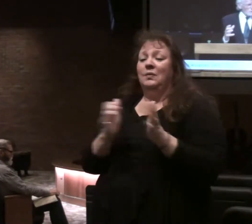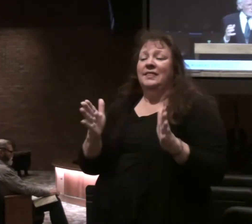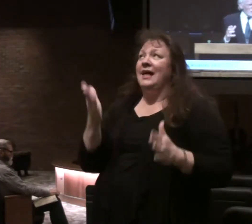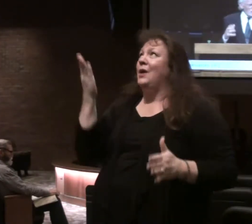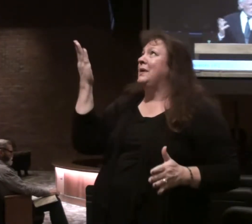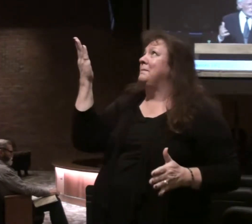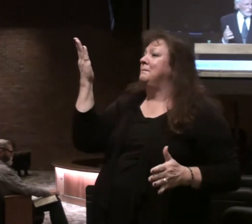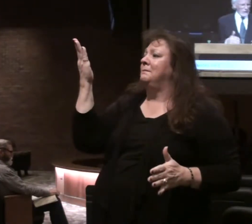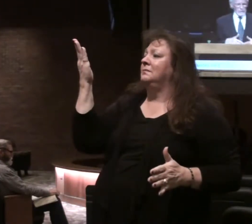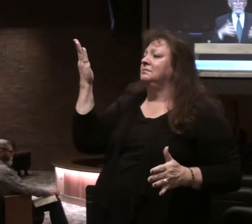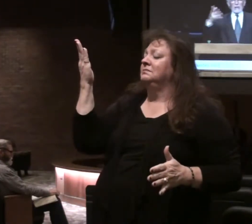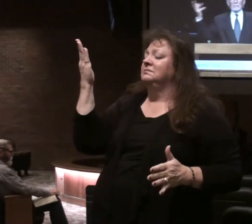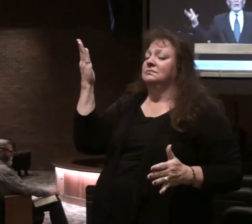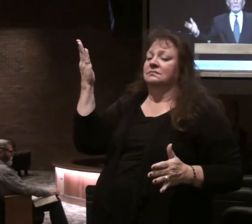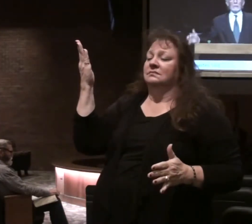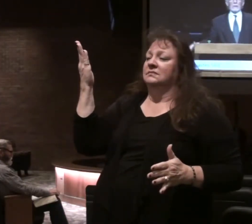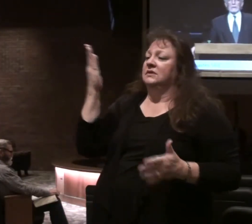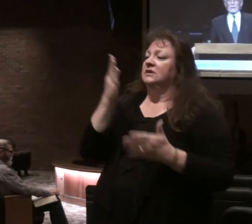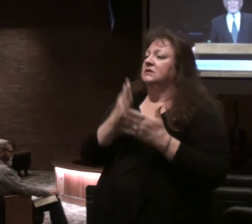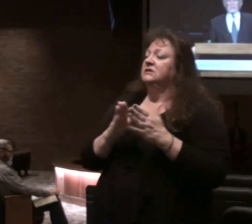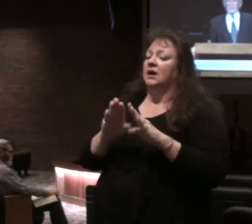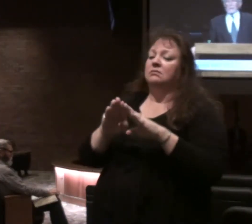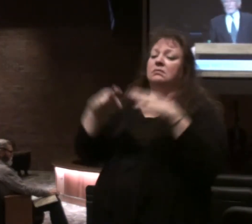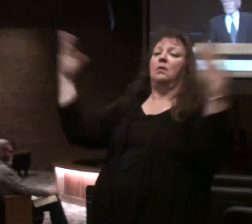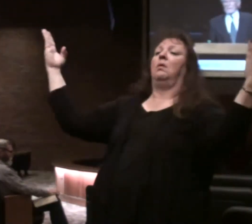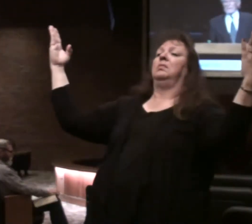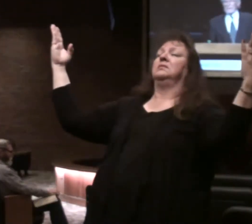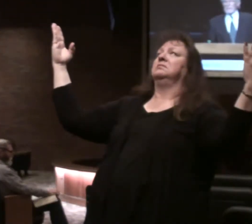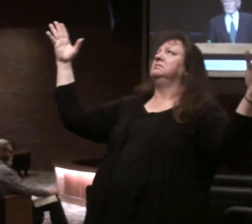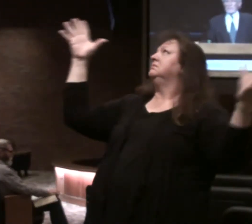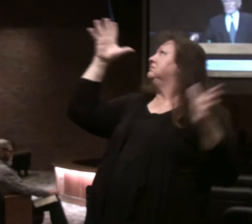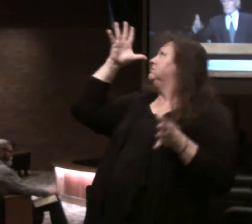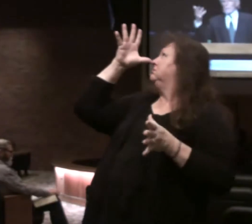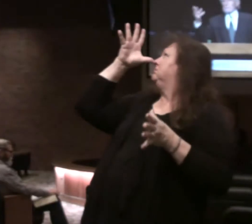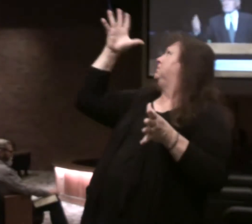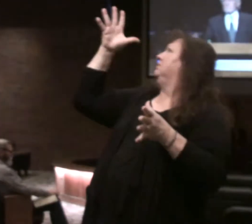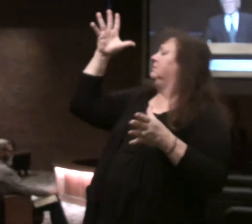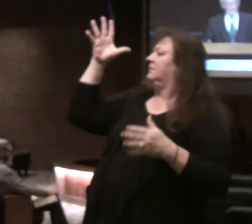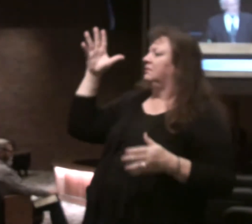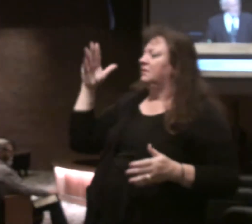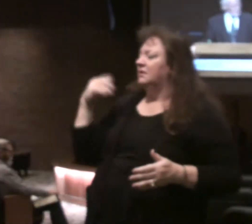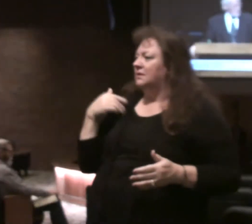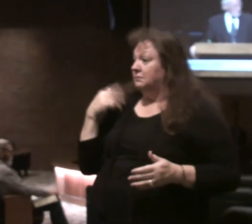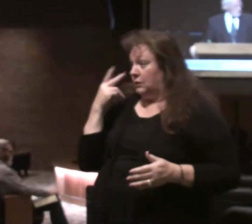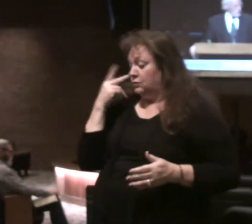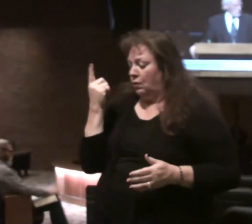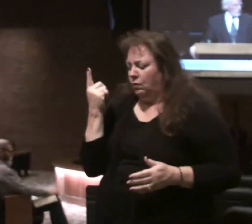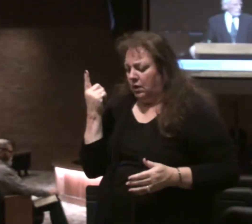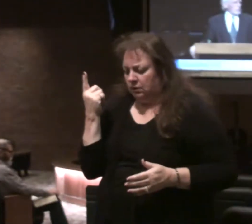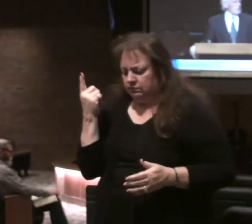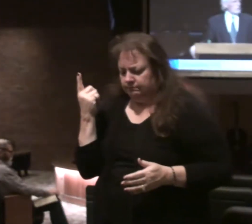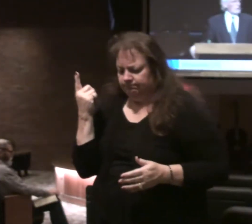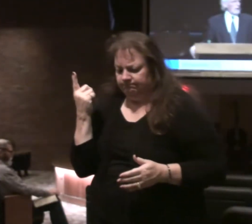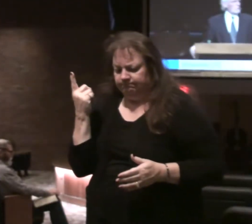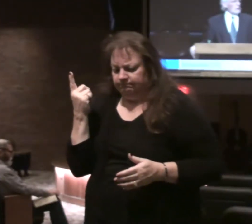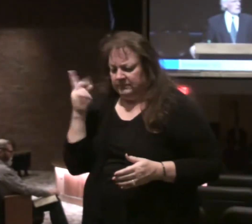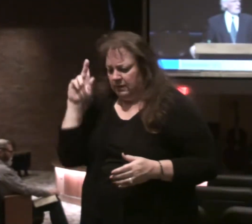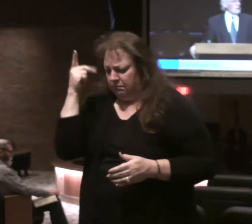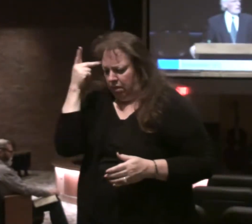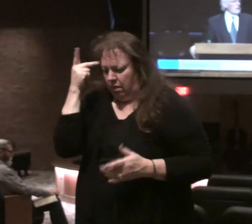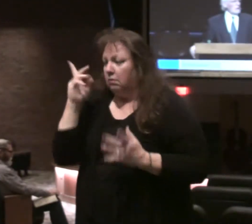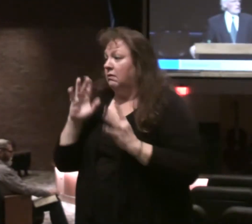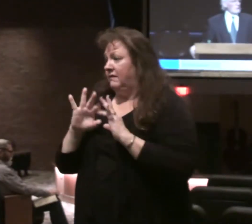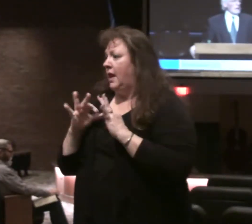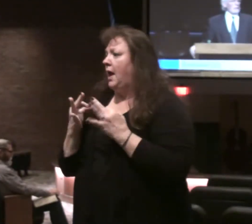Him in consideration. Some openly declare it. I saw one member of the political